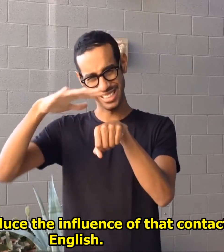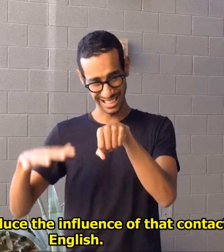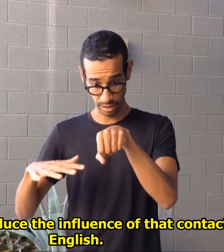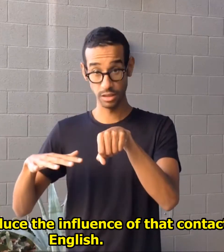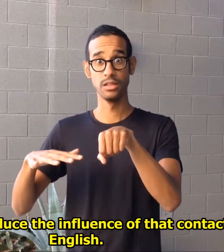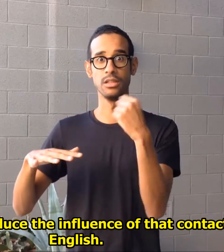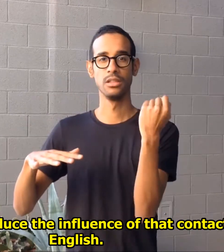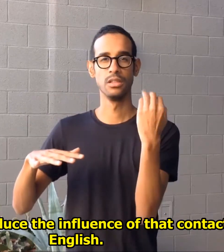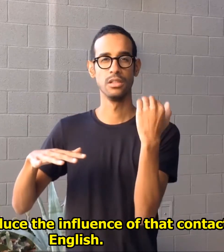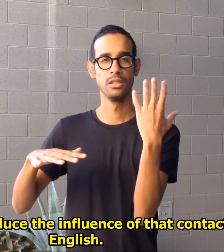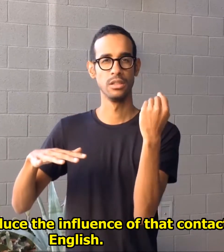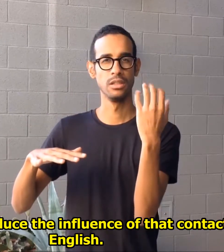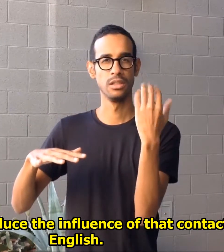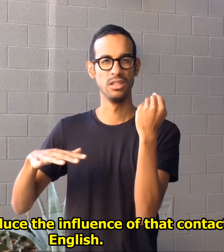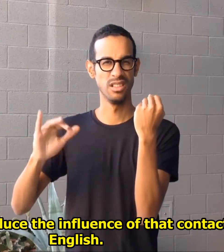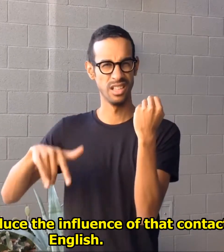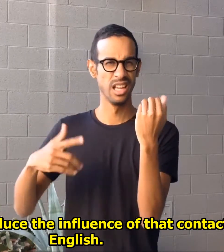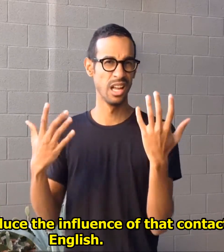the influence of that contact with English.